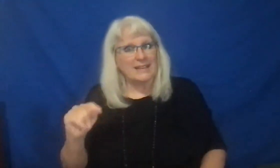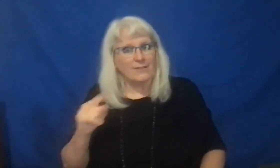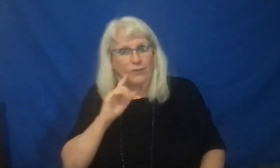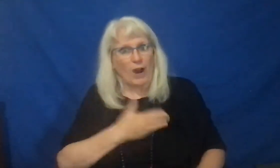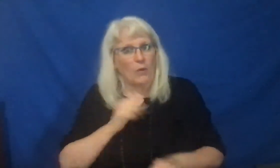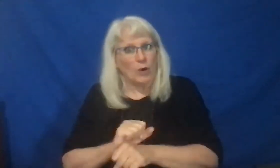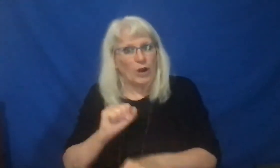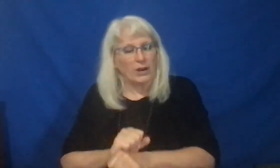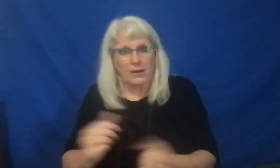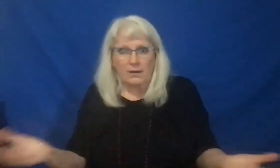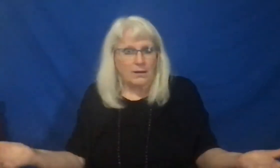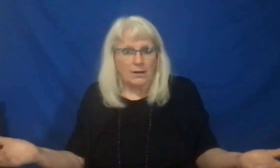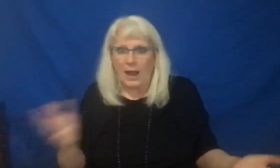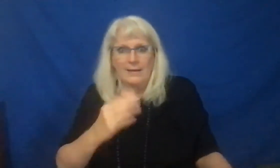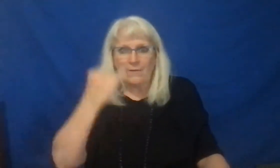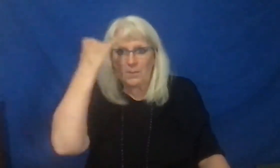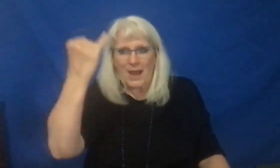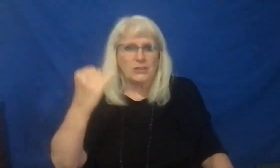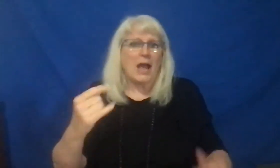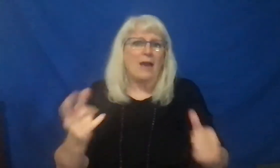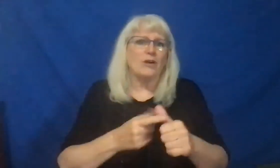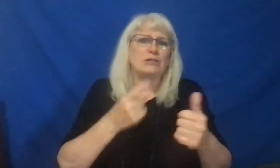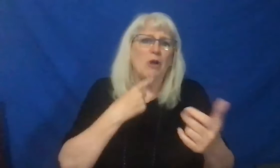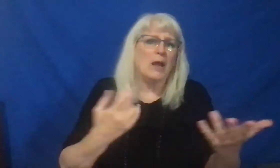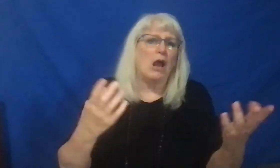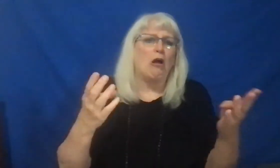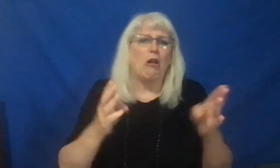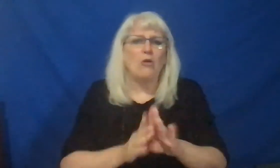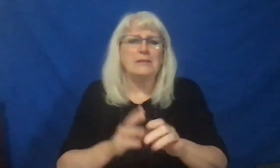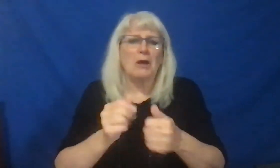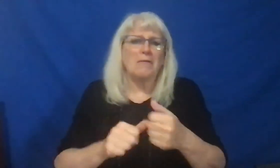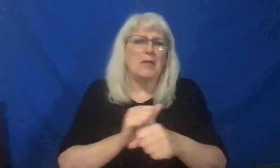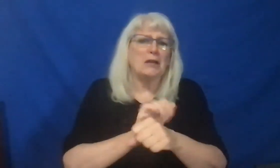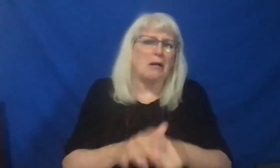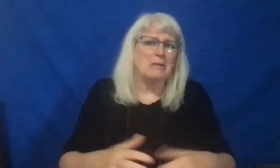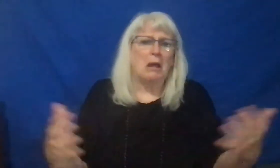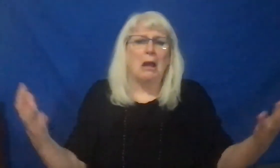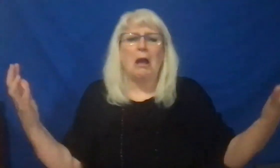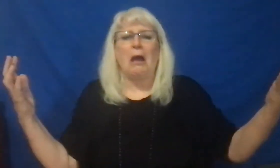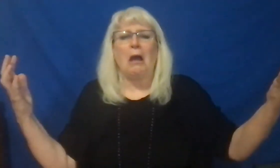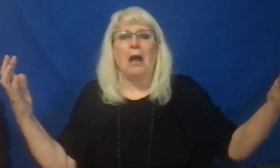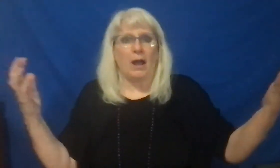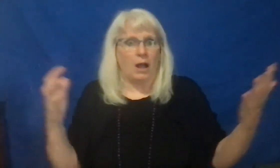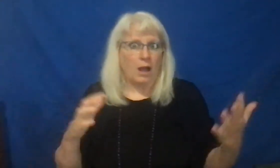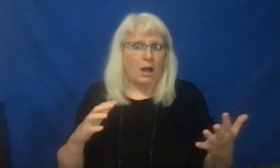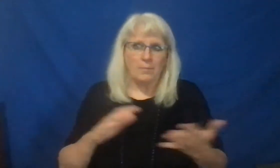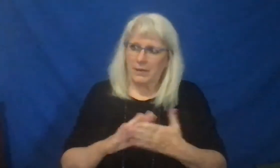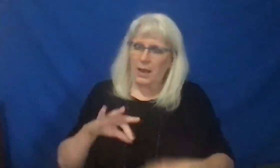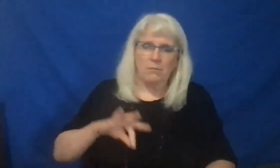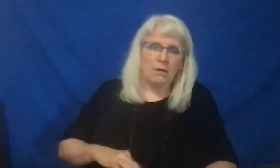in alcohol? I got to participate in Alcoholics Anonymous. I'm so just blown away by, right? So